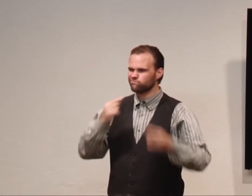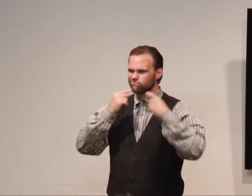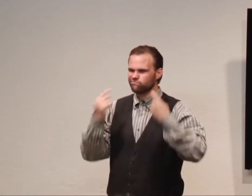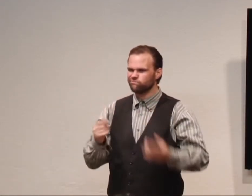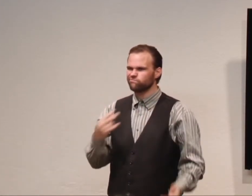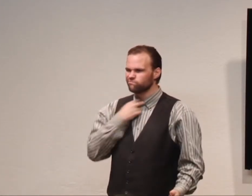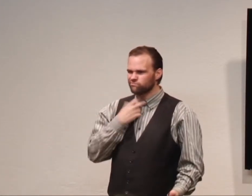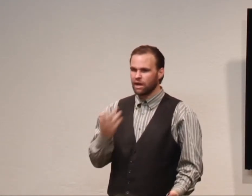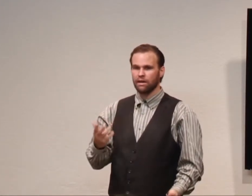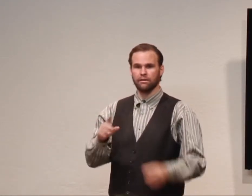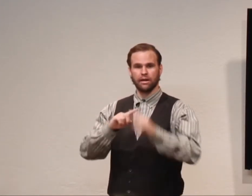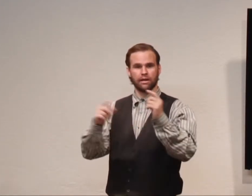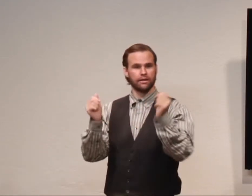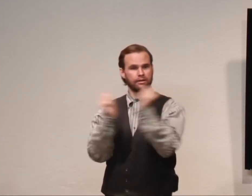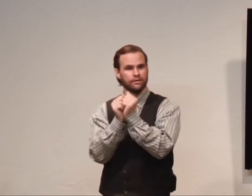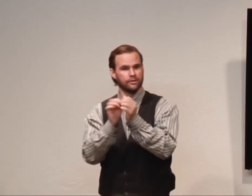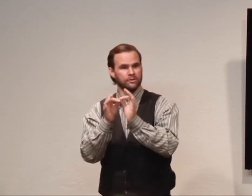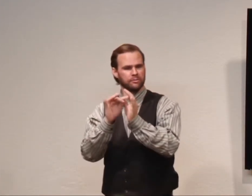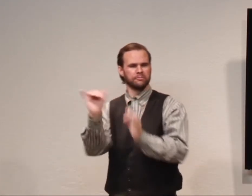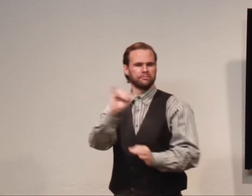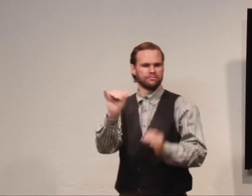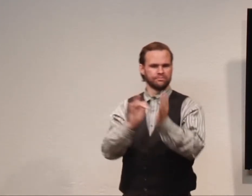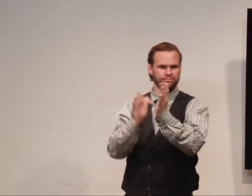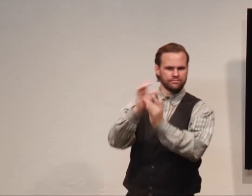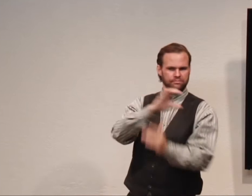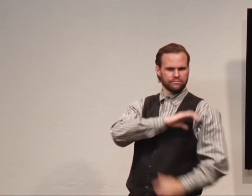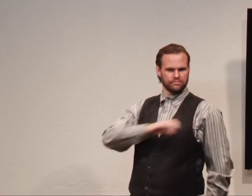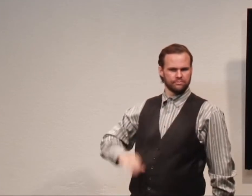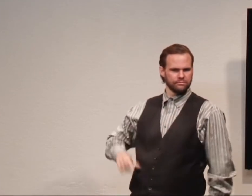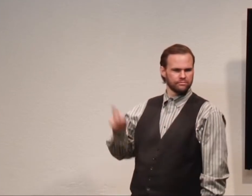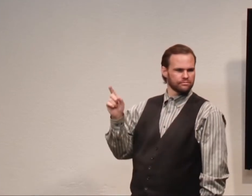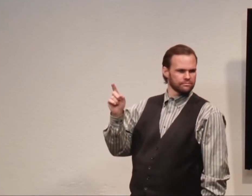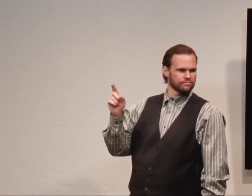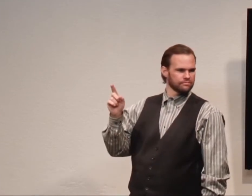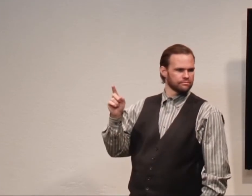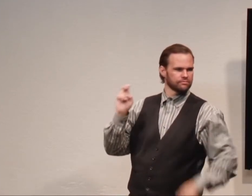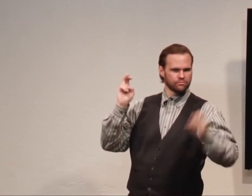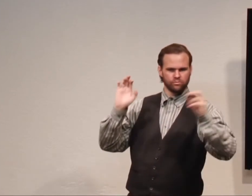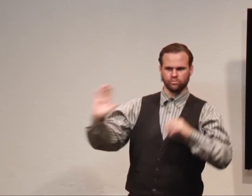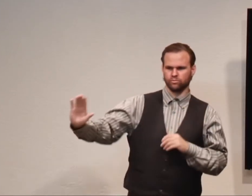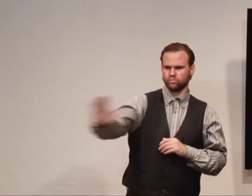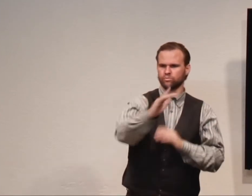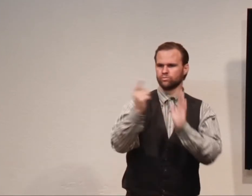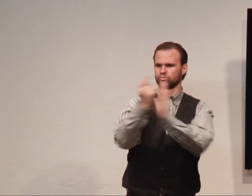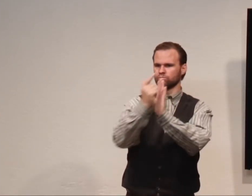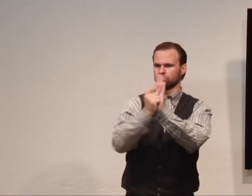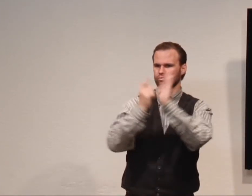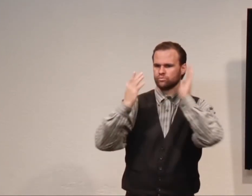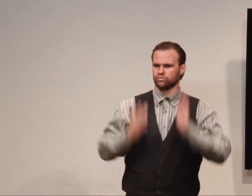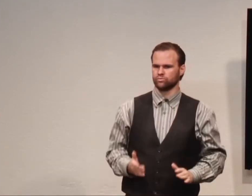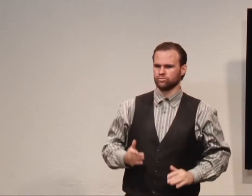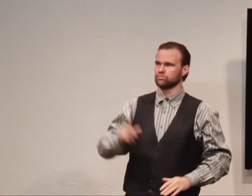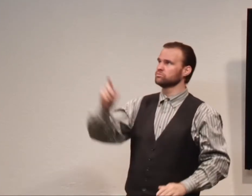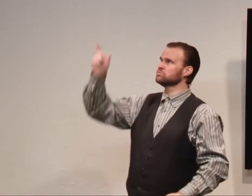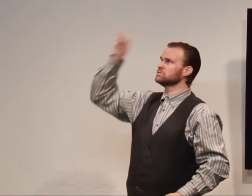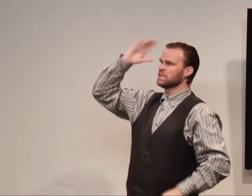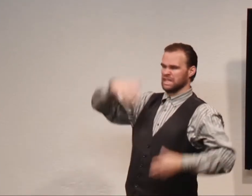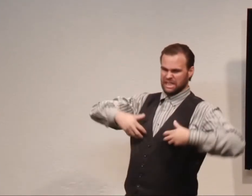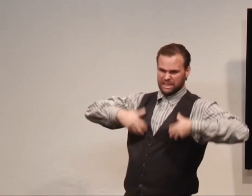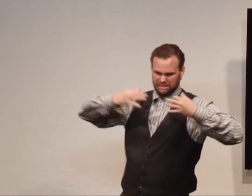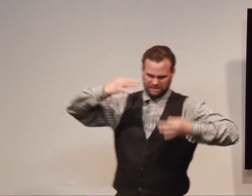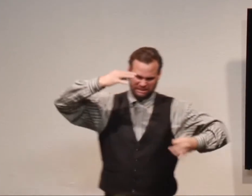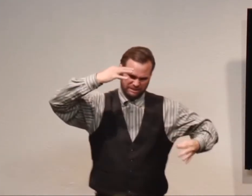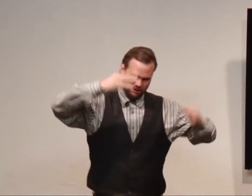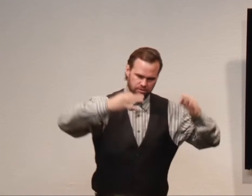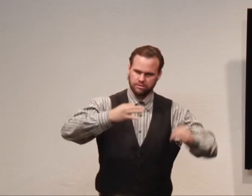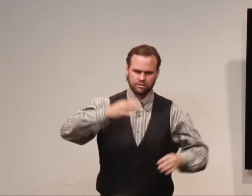speak. I can't hear. But it's the same with Jesus Christ. He is our interpreter. He is our intercessor. He's the lawyer.